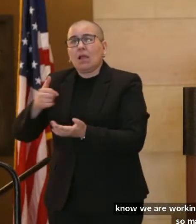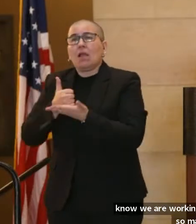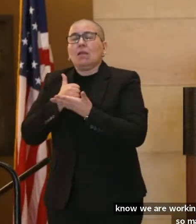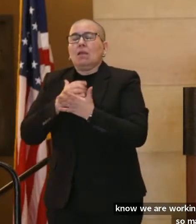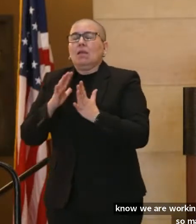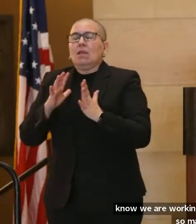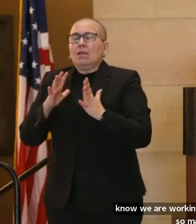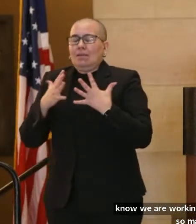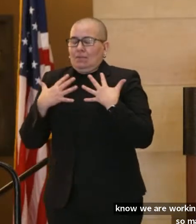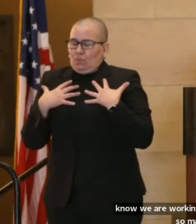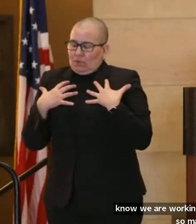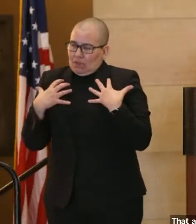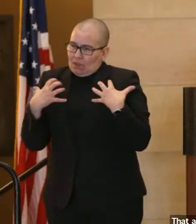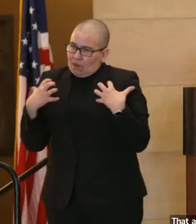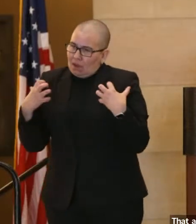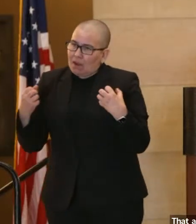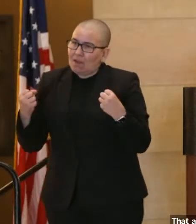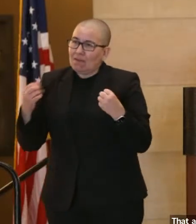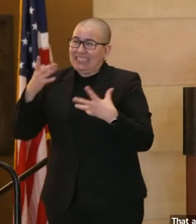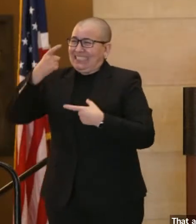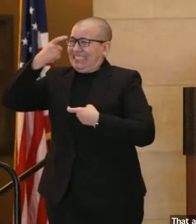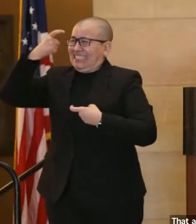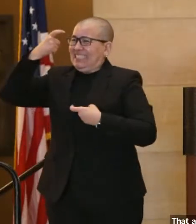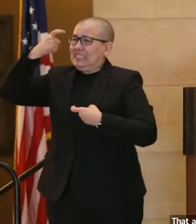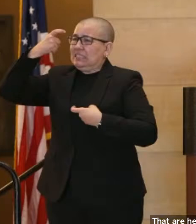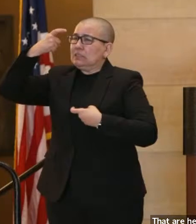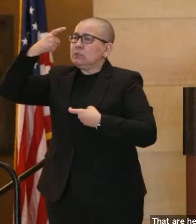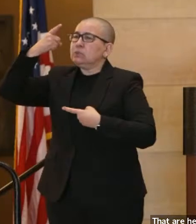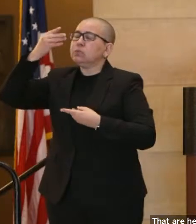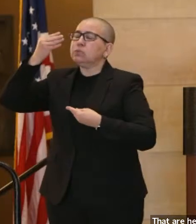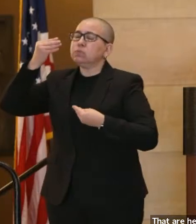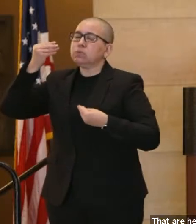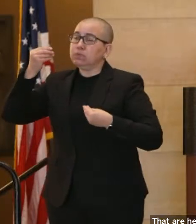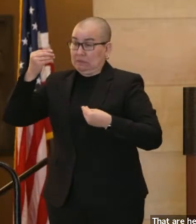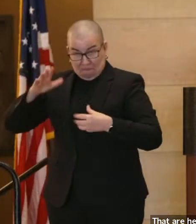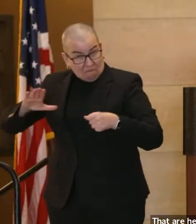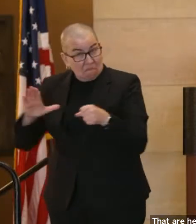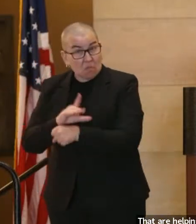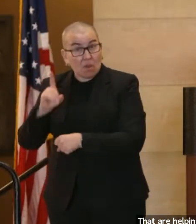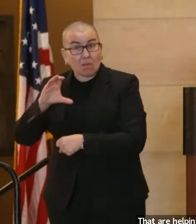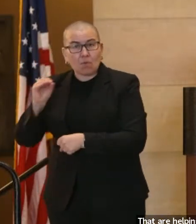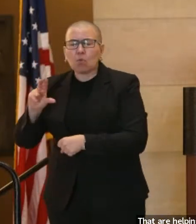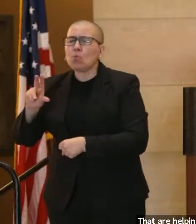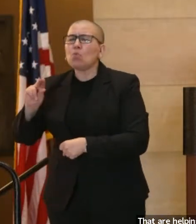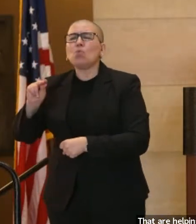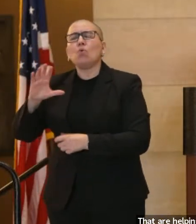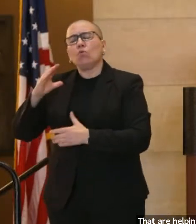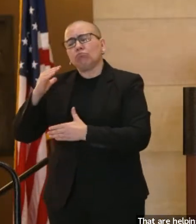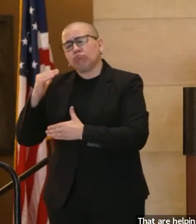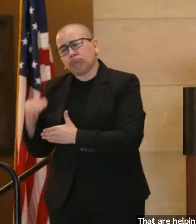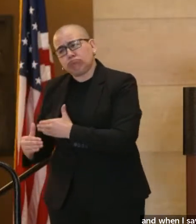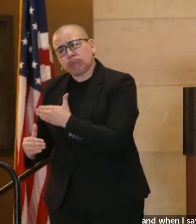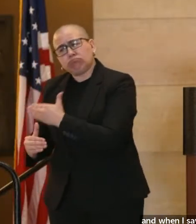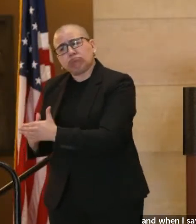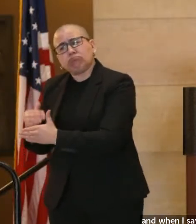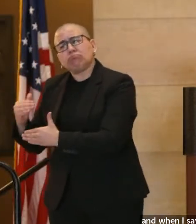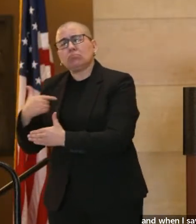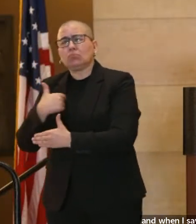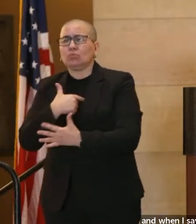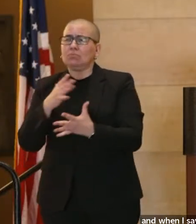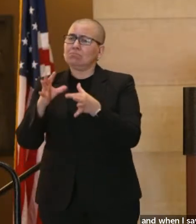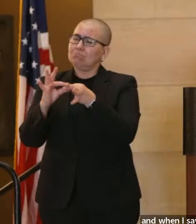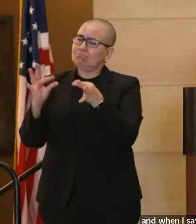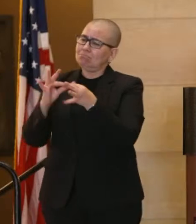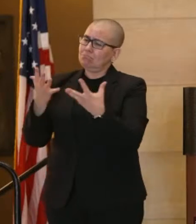historical trauma. And when I say recover, we're not recovering from alcoholism or all of this. We're recovering our traditional ways and our way